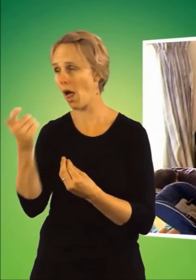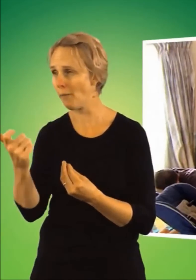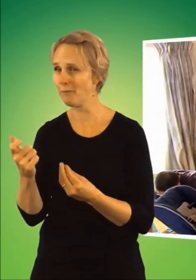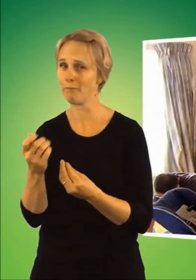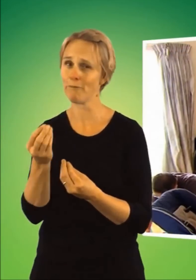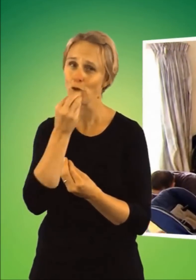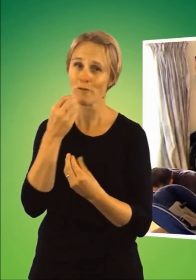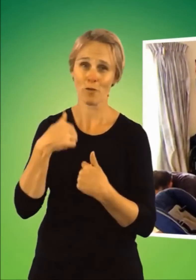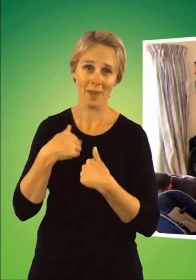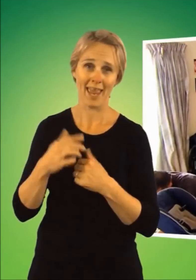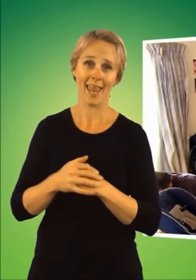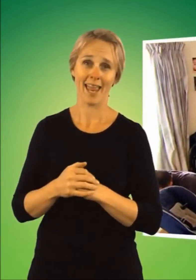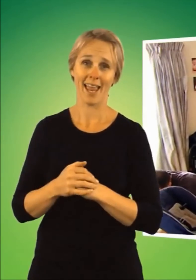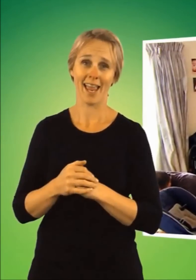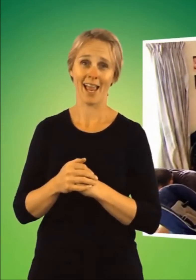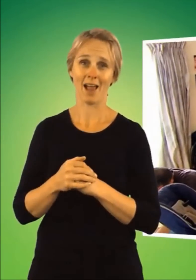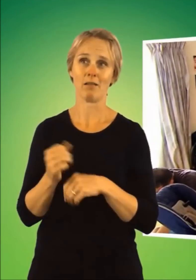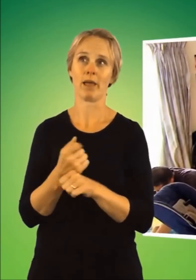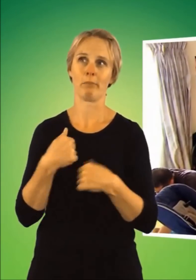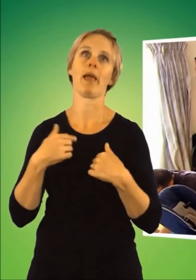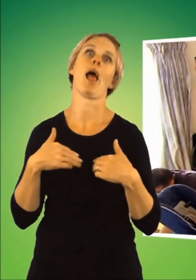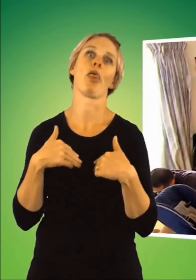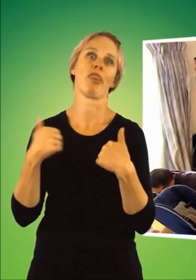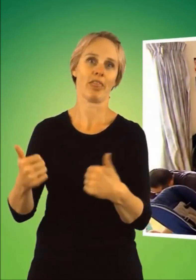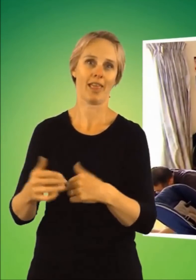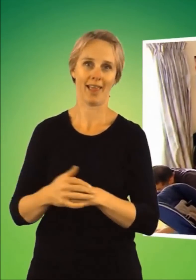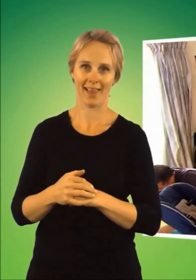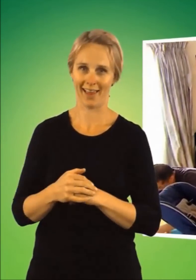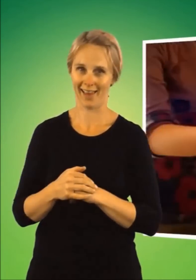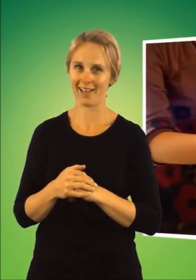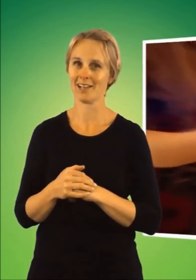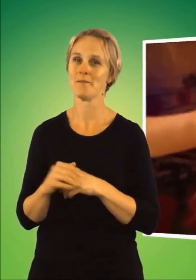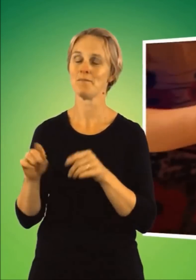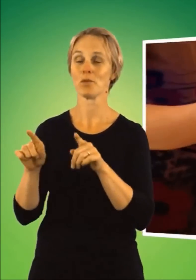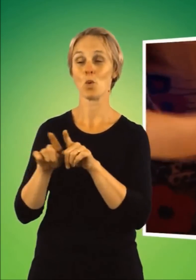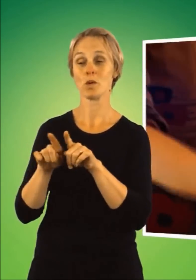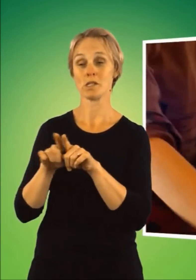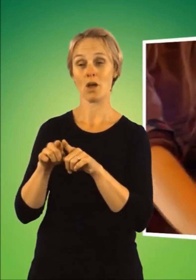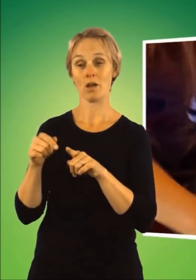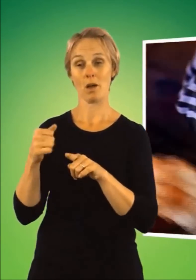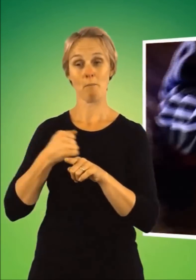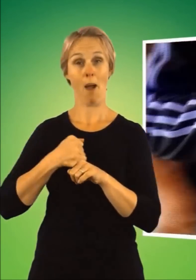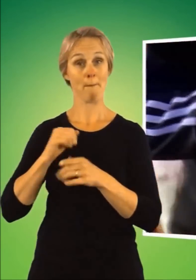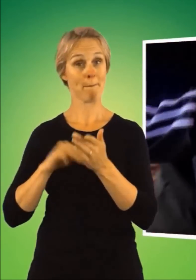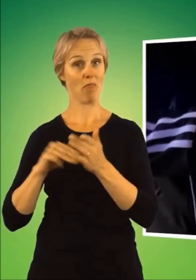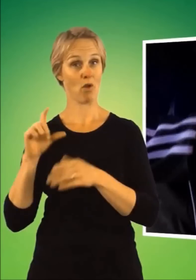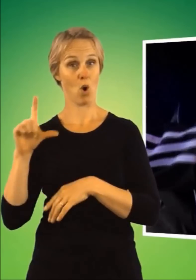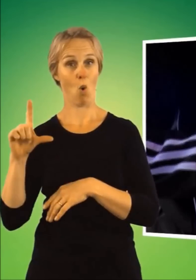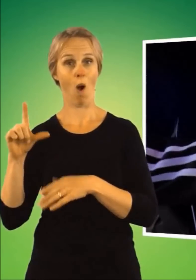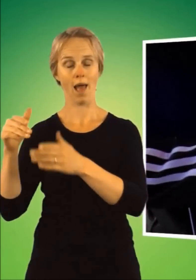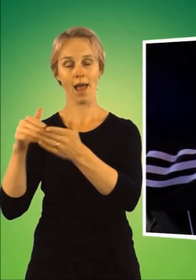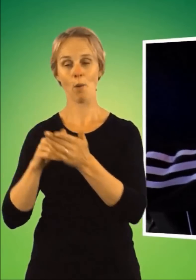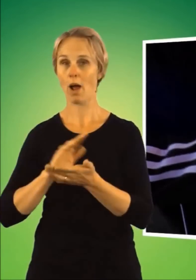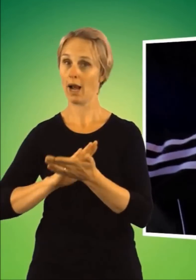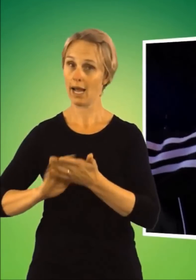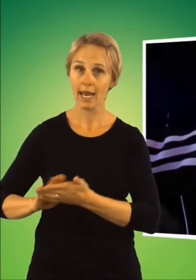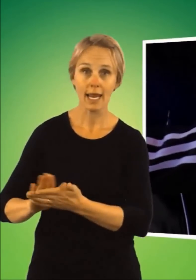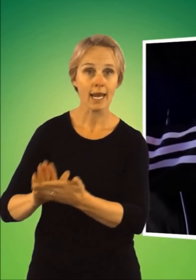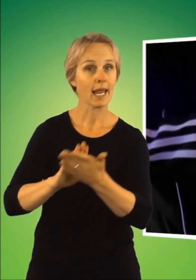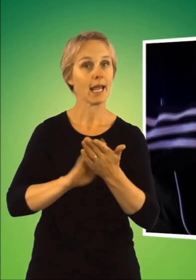meal. Very delicious food for me. It makes me so healthy. And also she helped